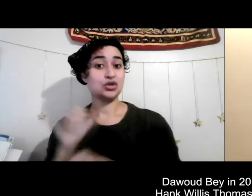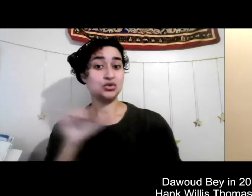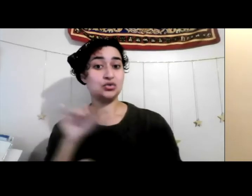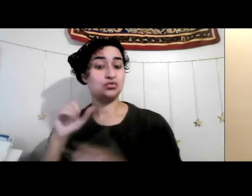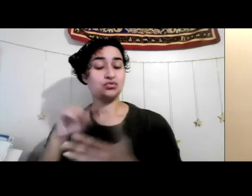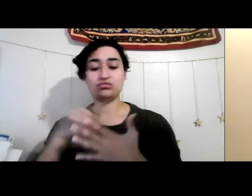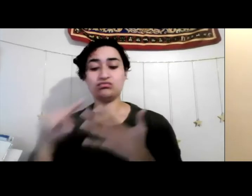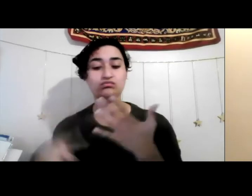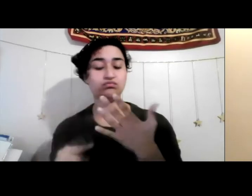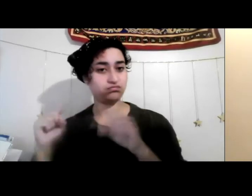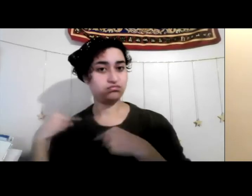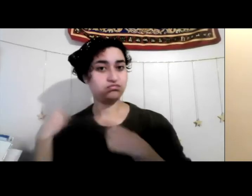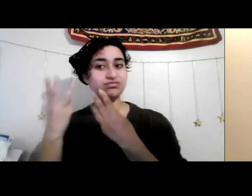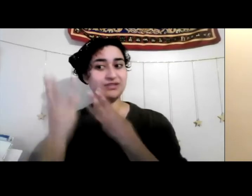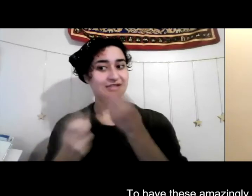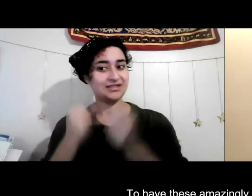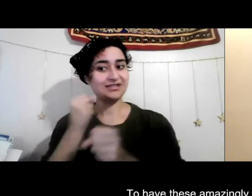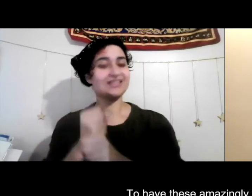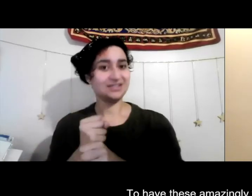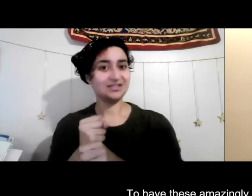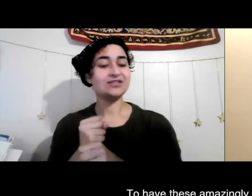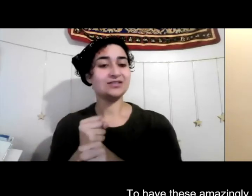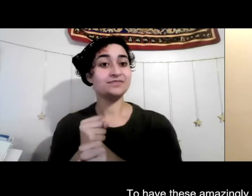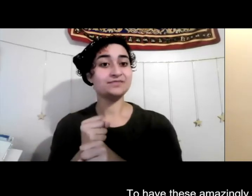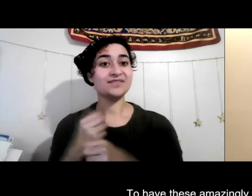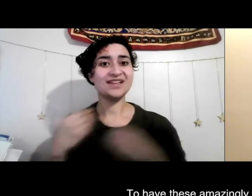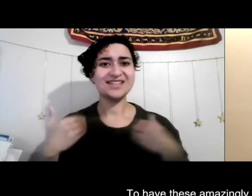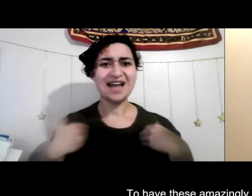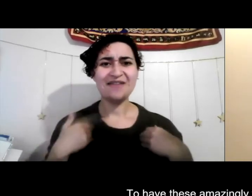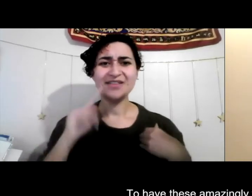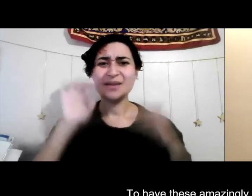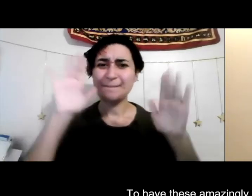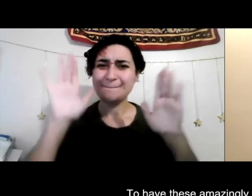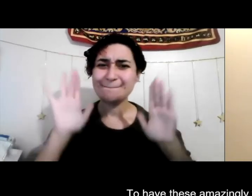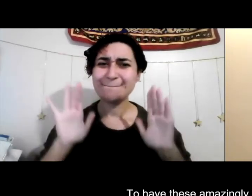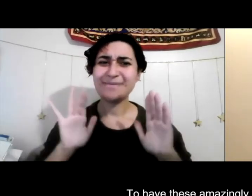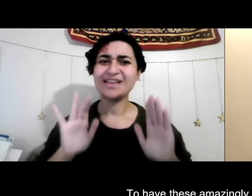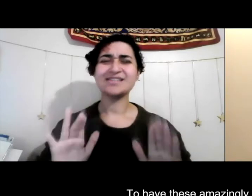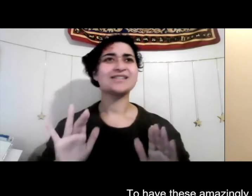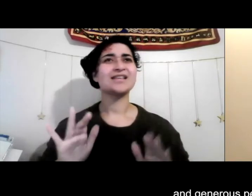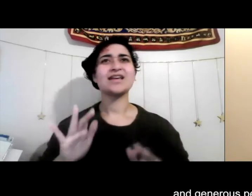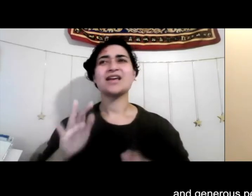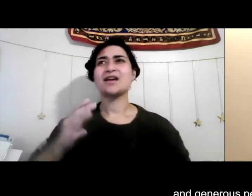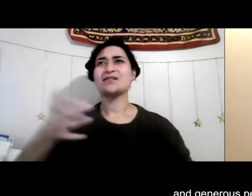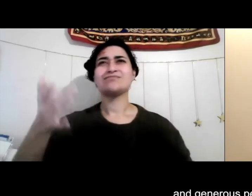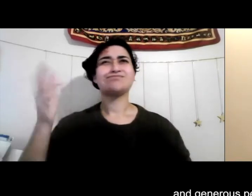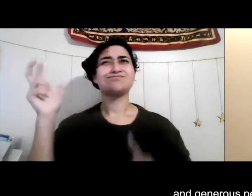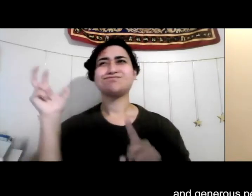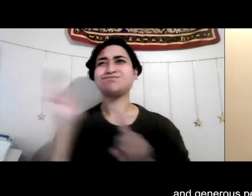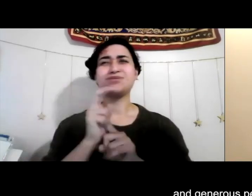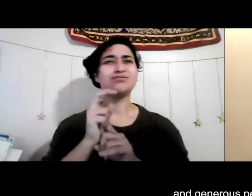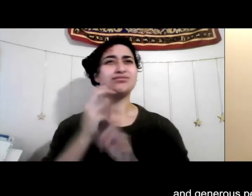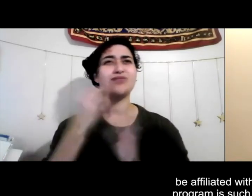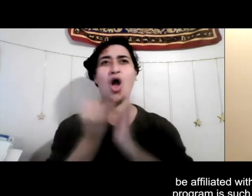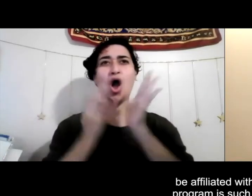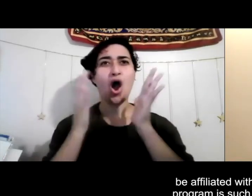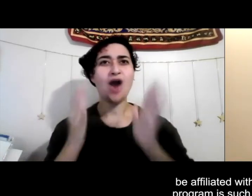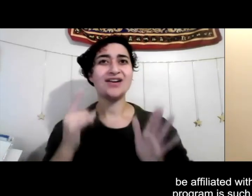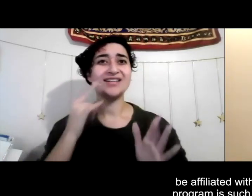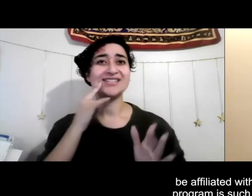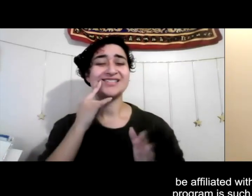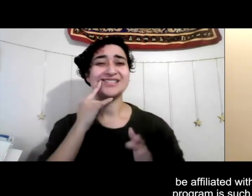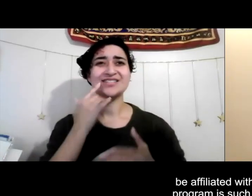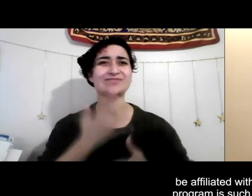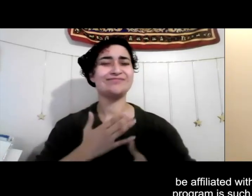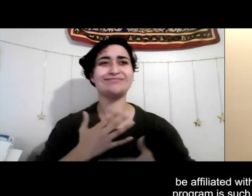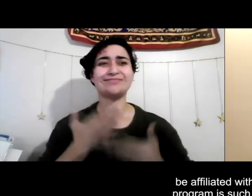in 2020. To have these amazingly talented artists and generous people be affiliated